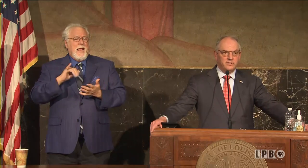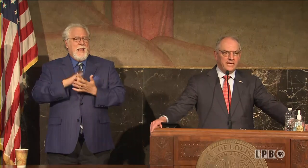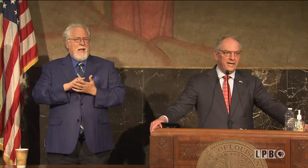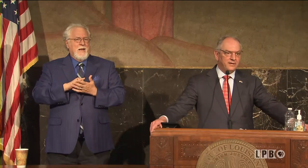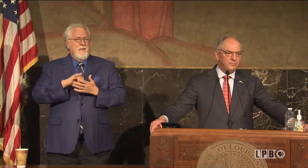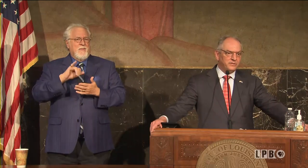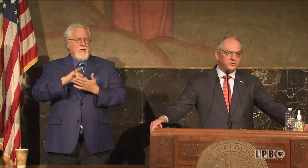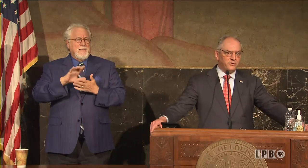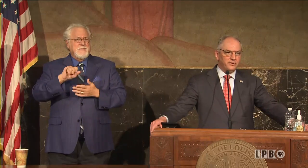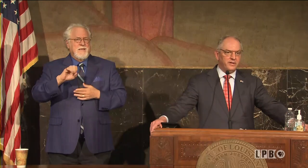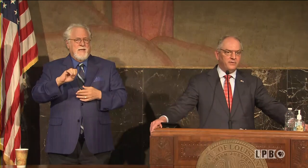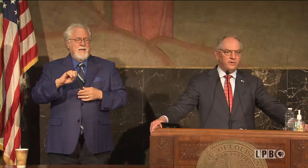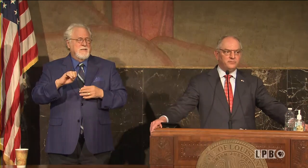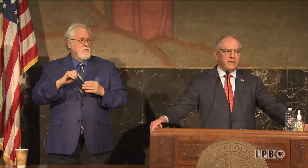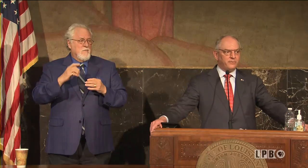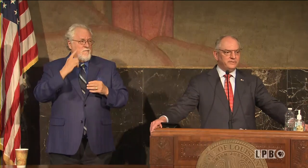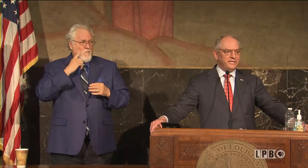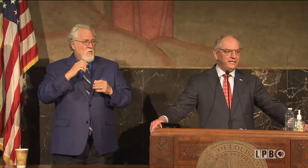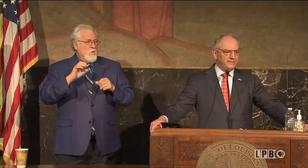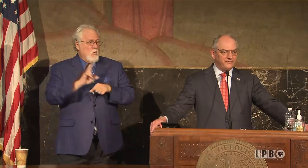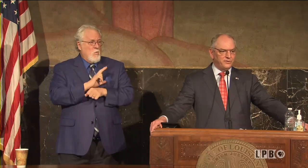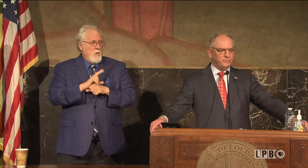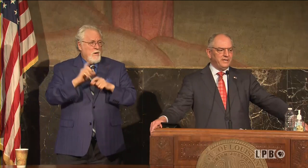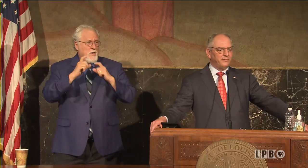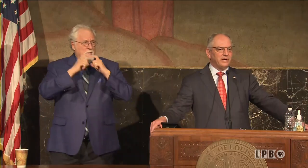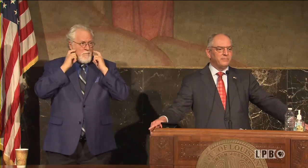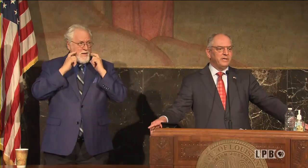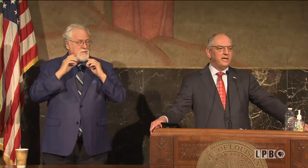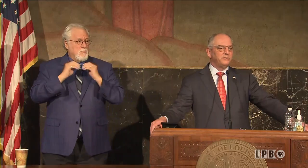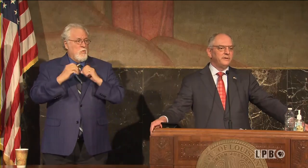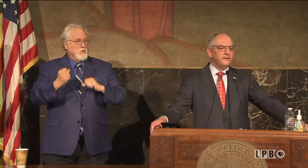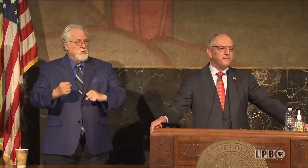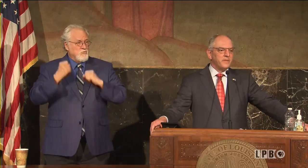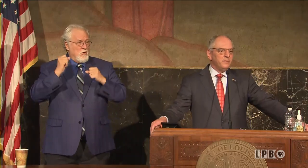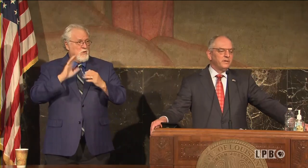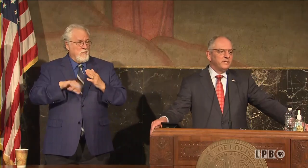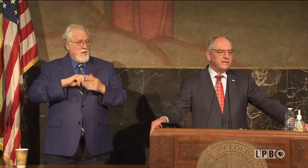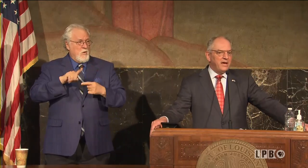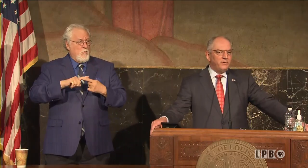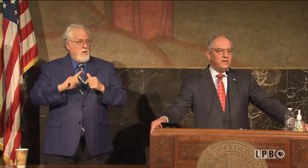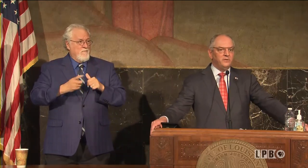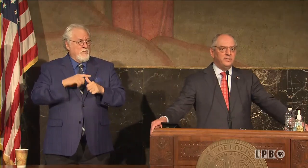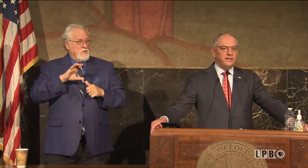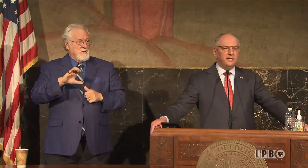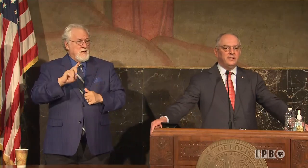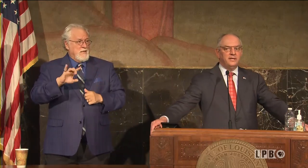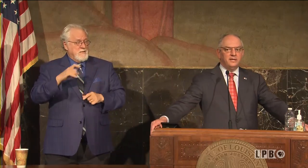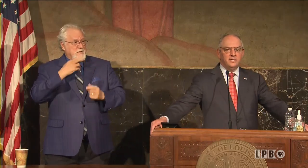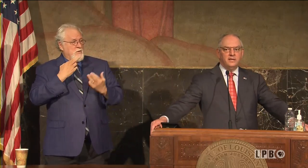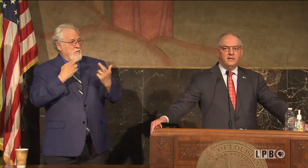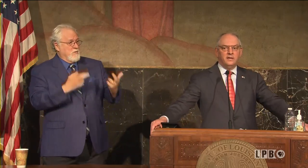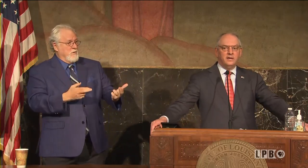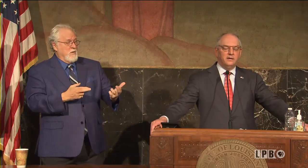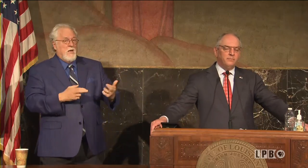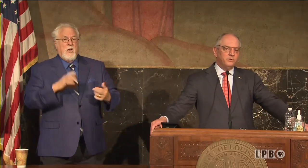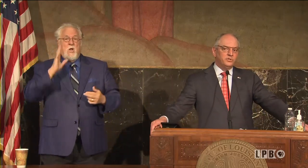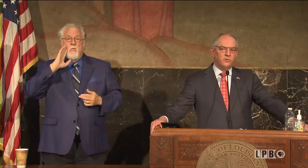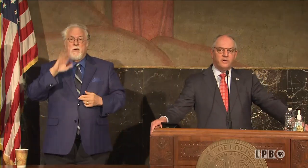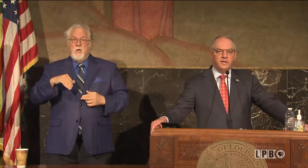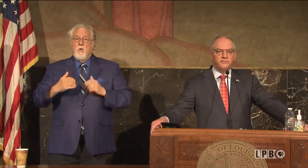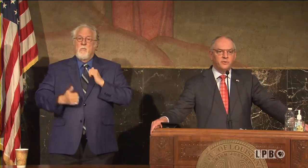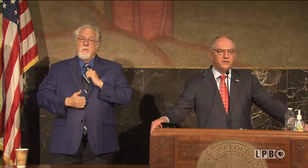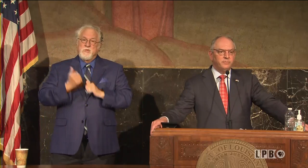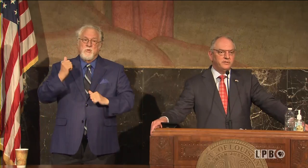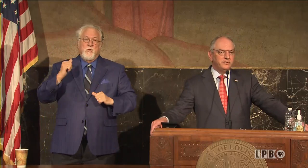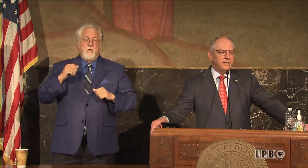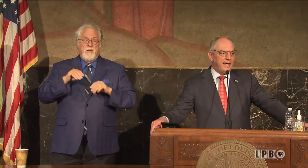mask today is much stronger than it was back when CDC first made the recommendation, because now we know that the